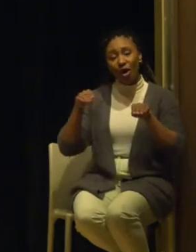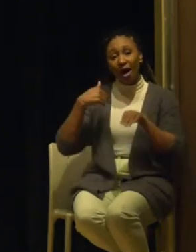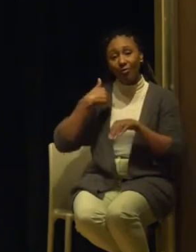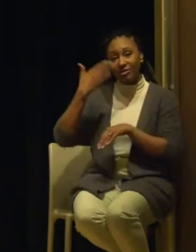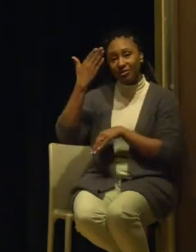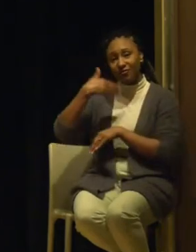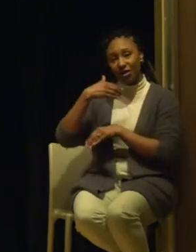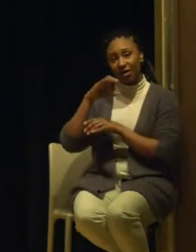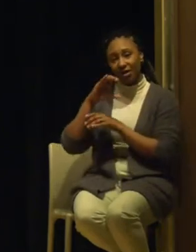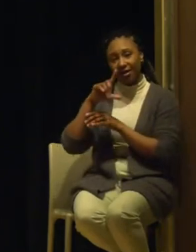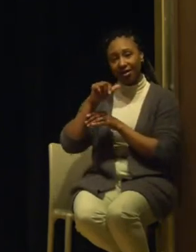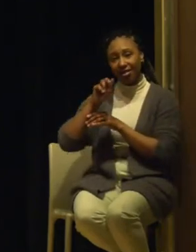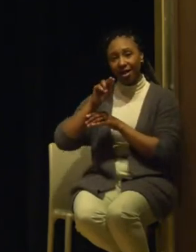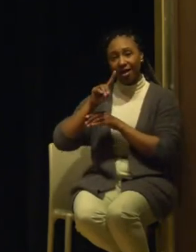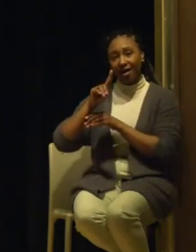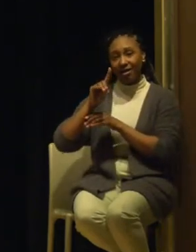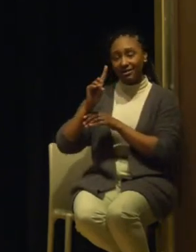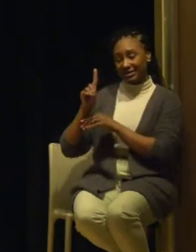Clive Davis.